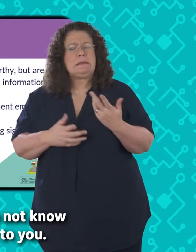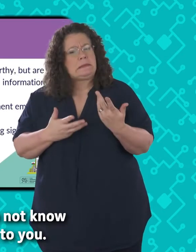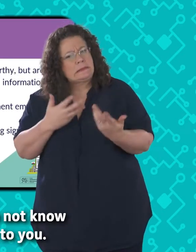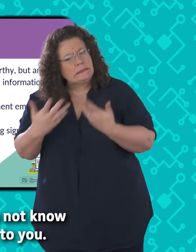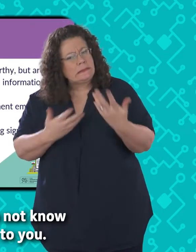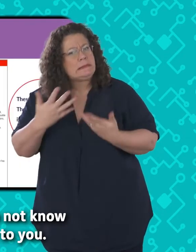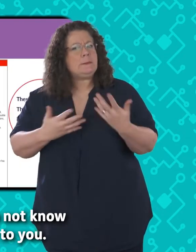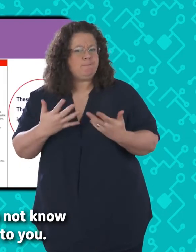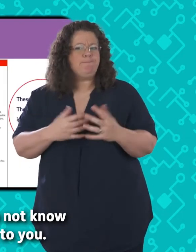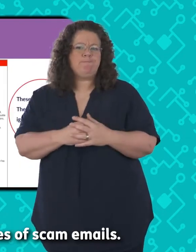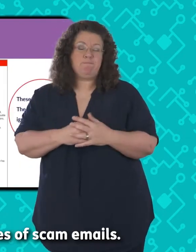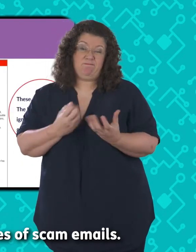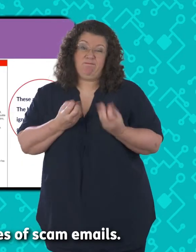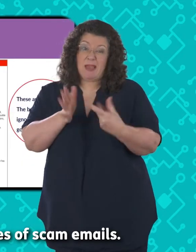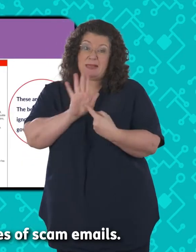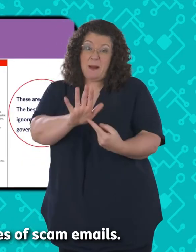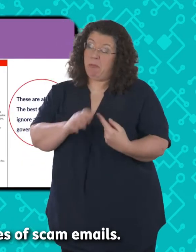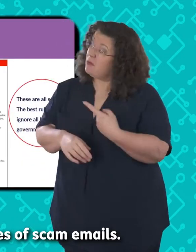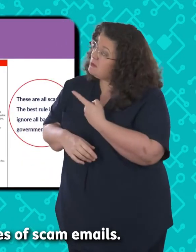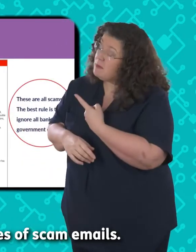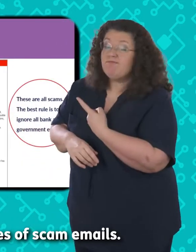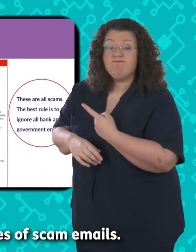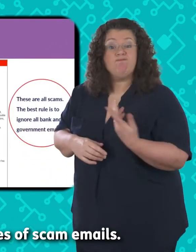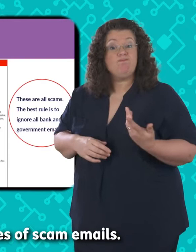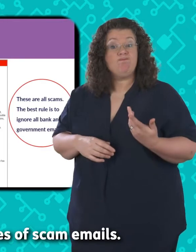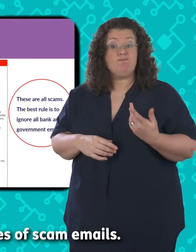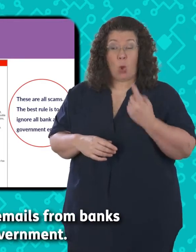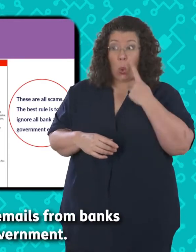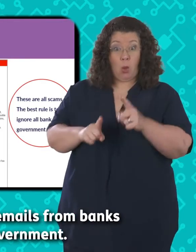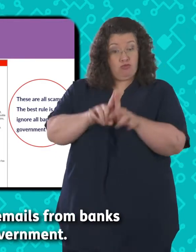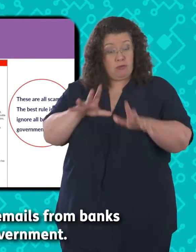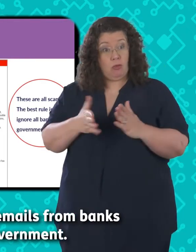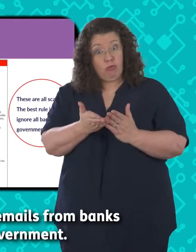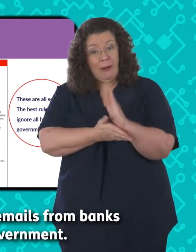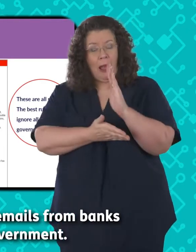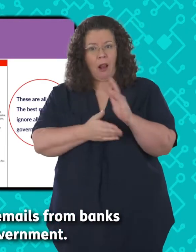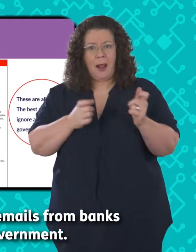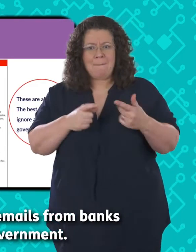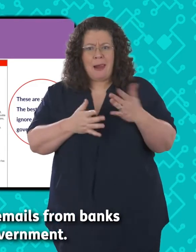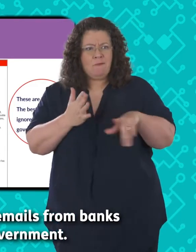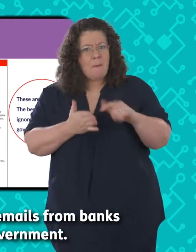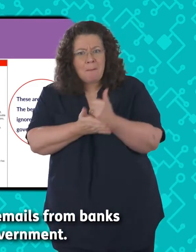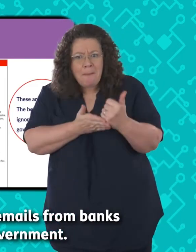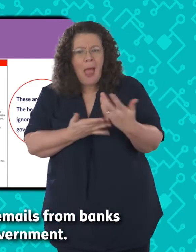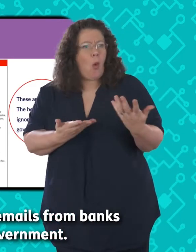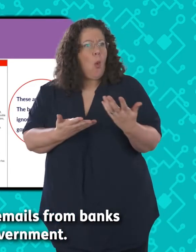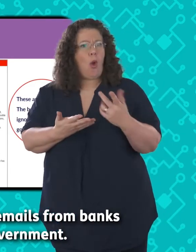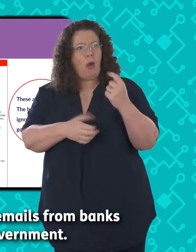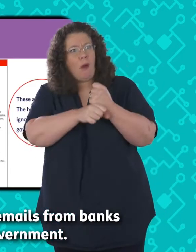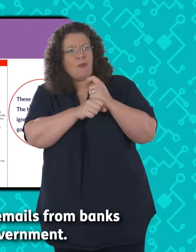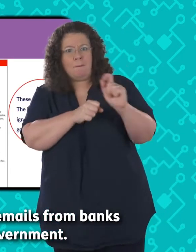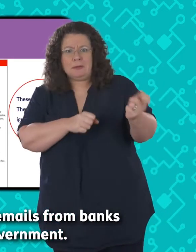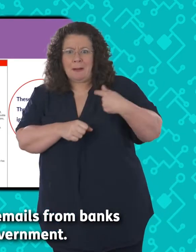you. Here are some examples of scam emails. These all look like real emails